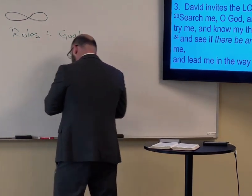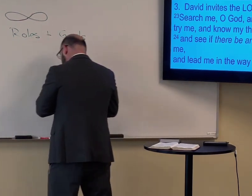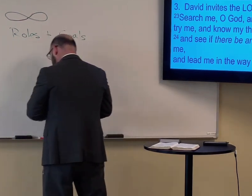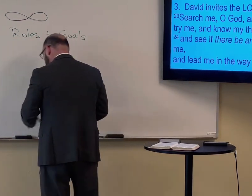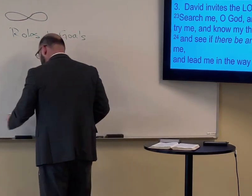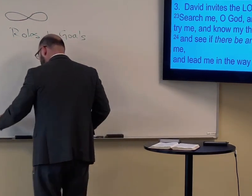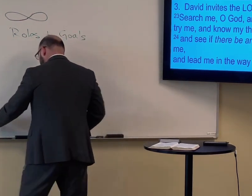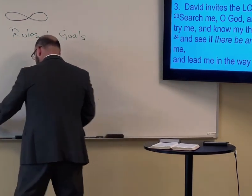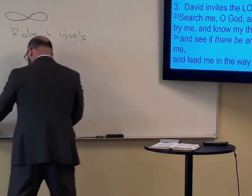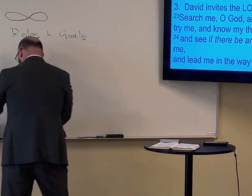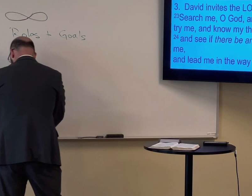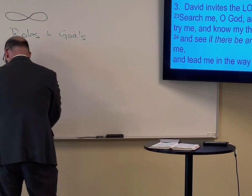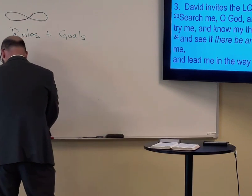Roles and goals.